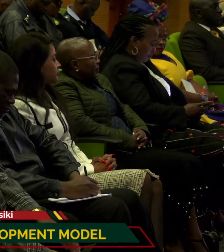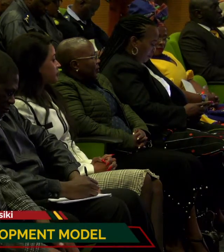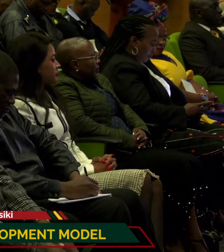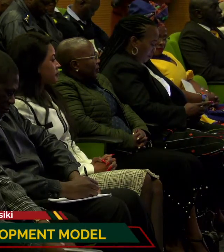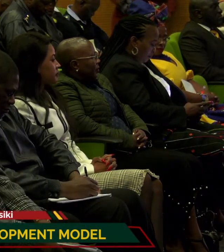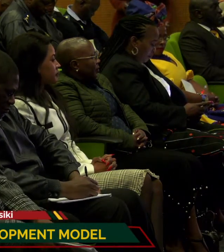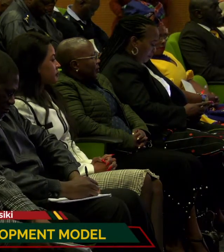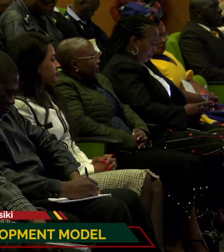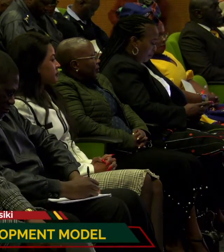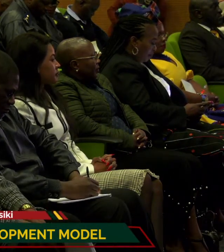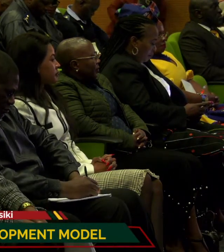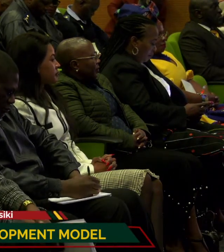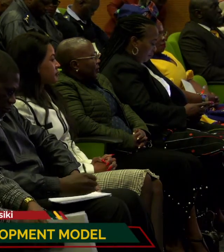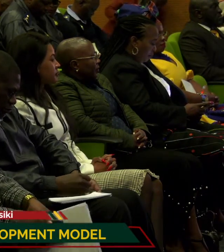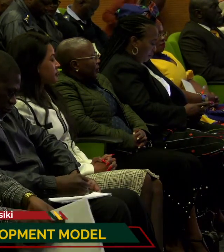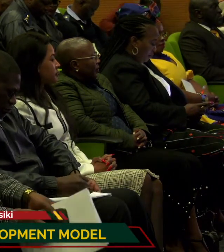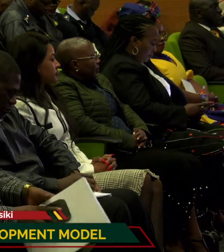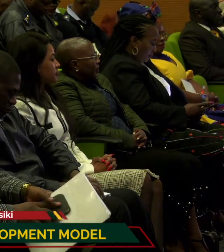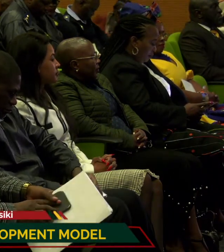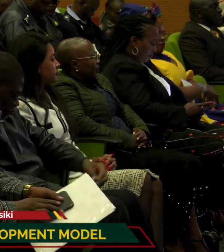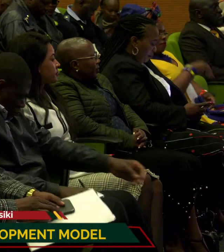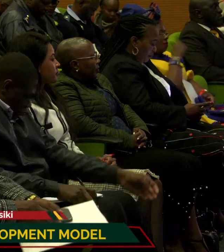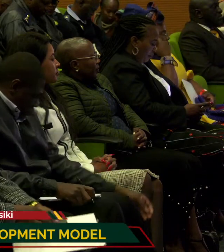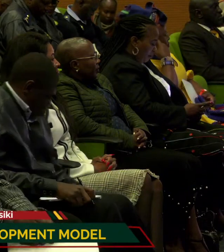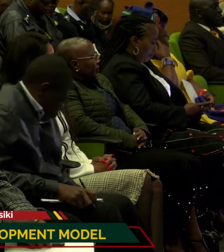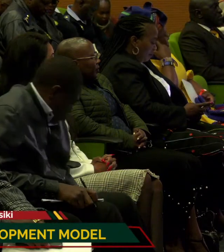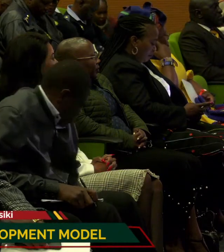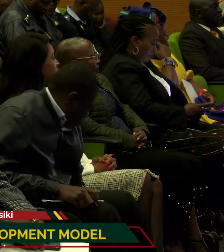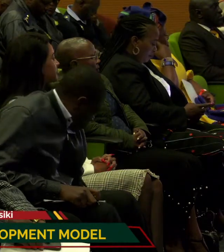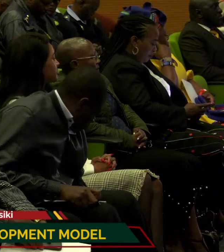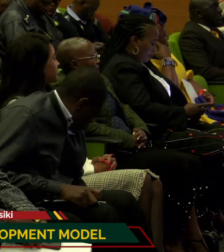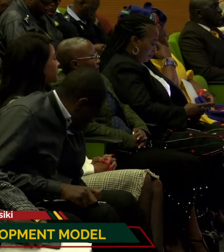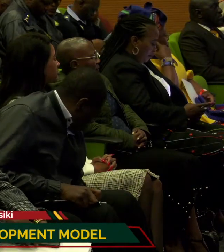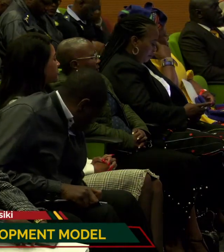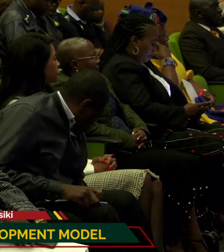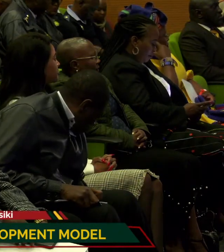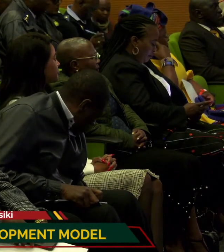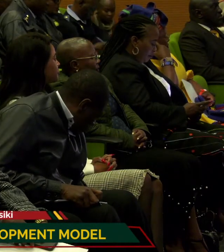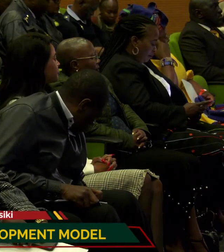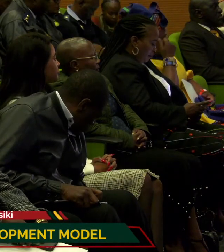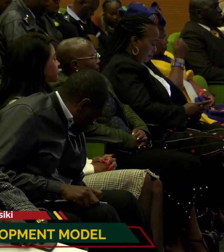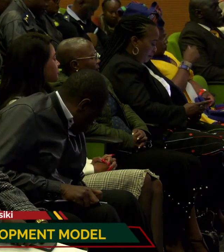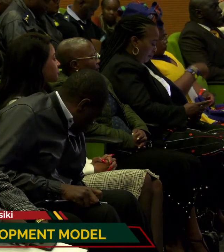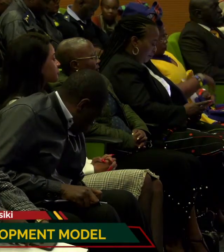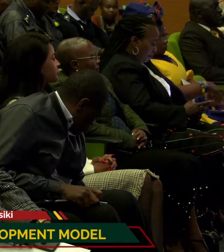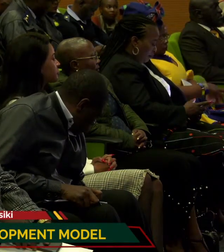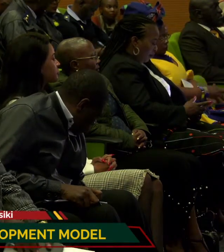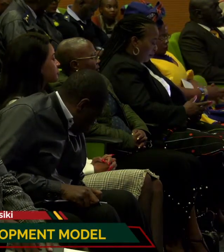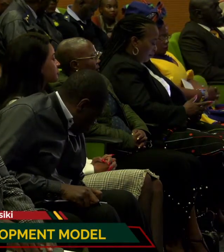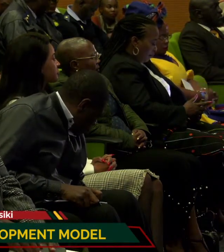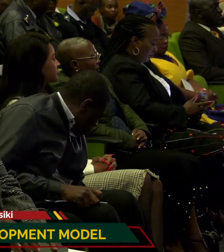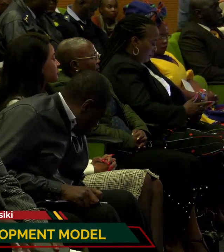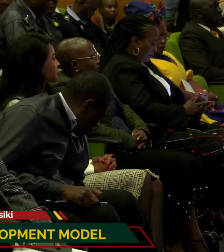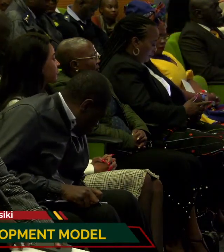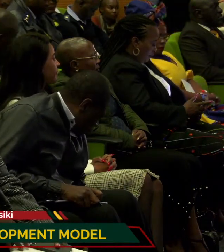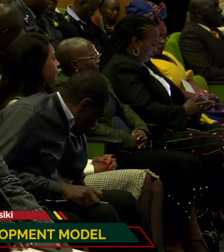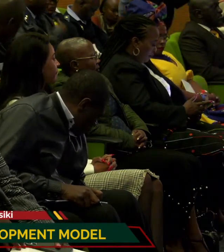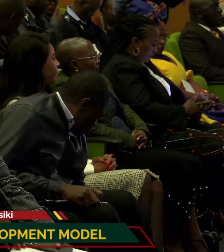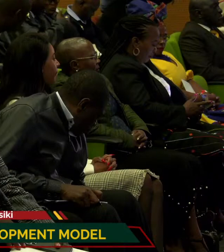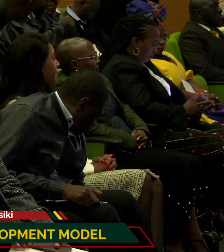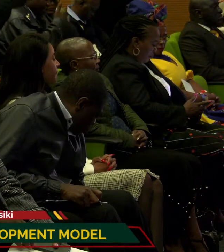ministers for women, youth, persons with disabilities, planning, monitoring and